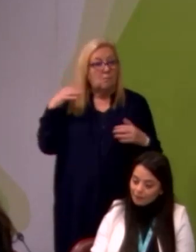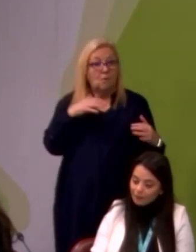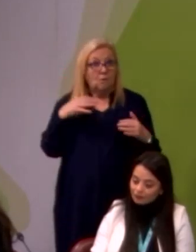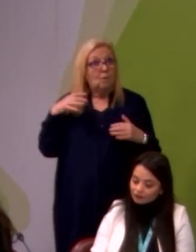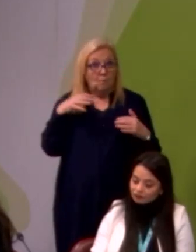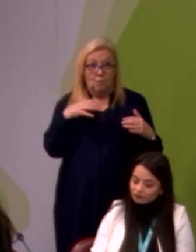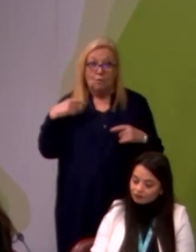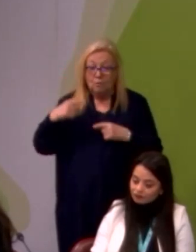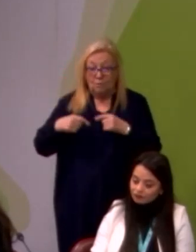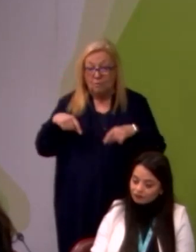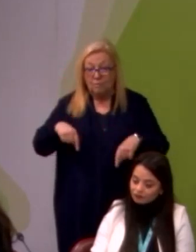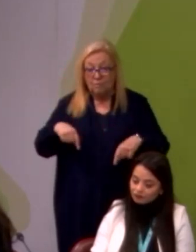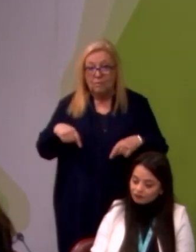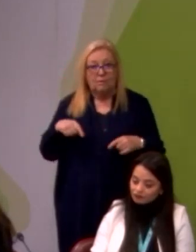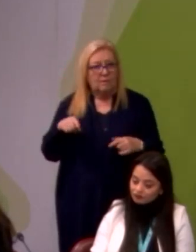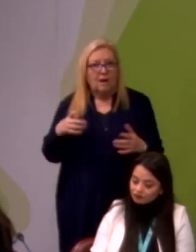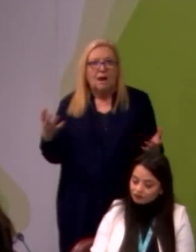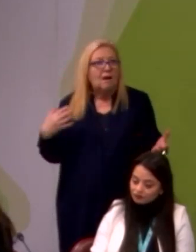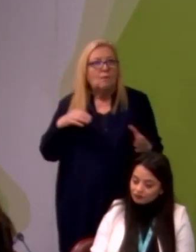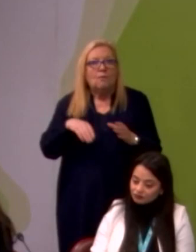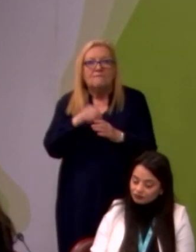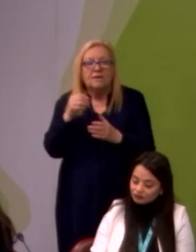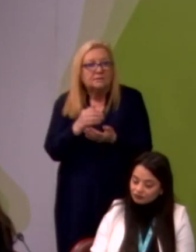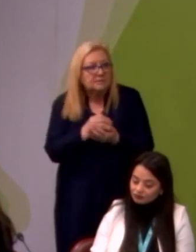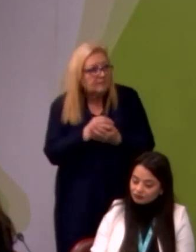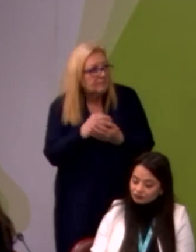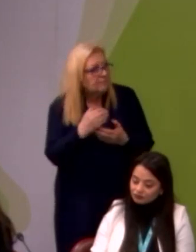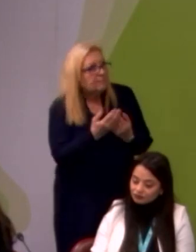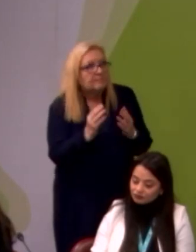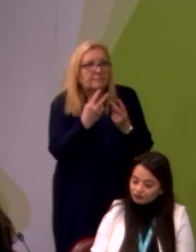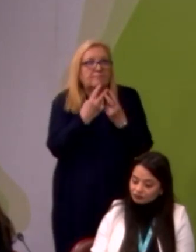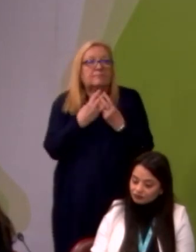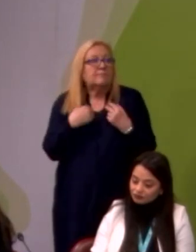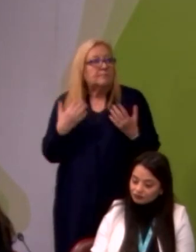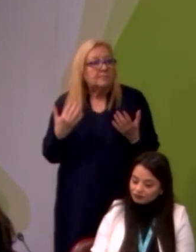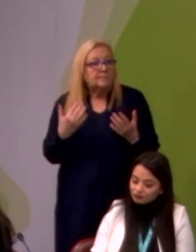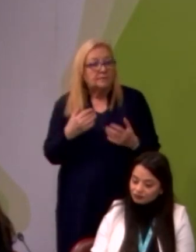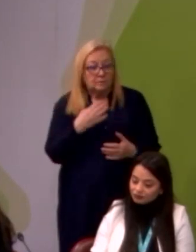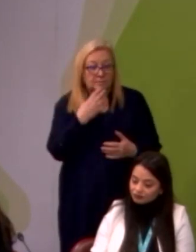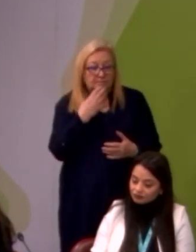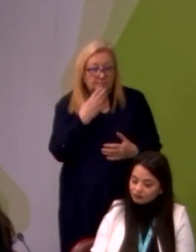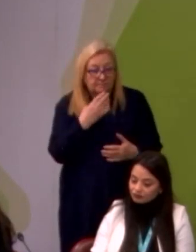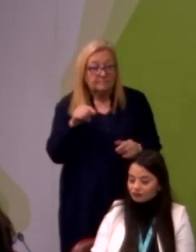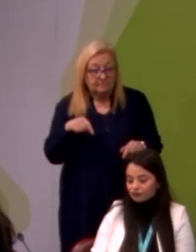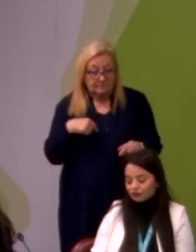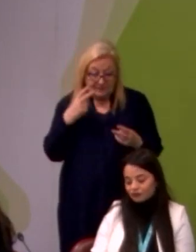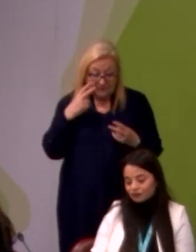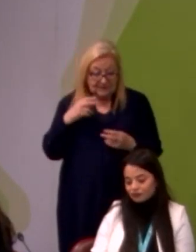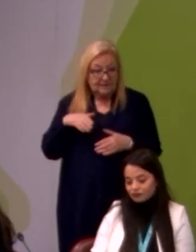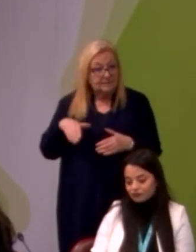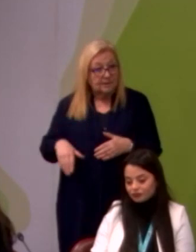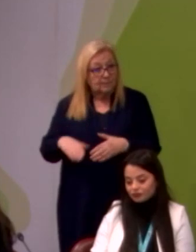on, and their fears and their challenges. So peace is fragile in South